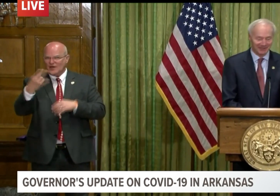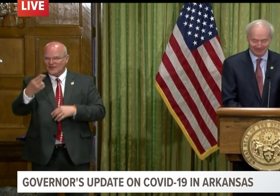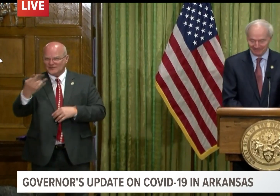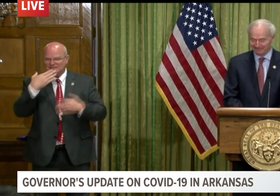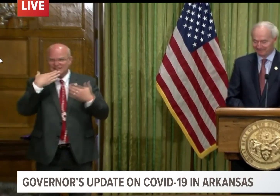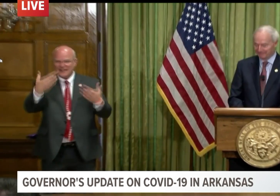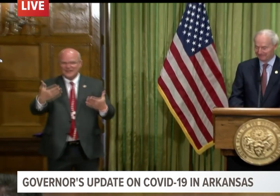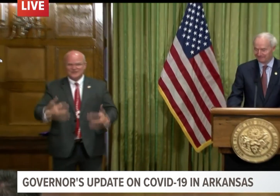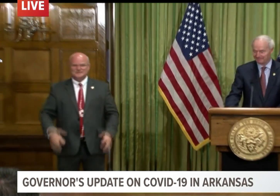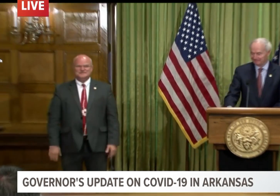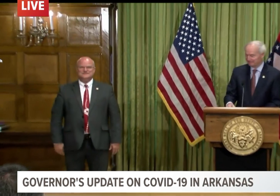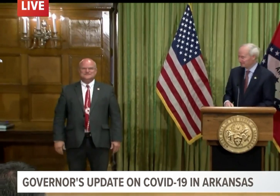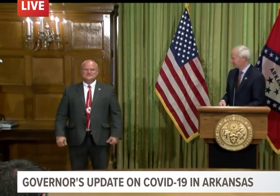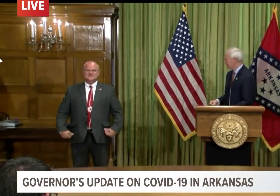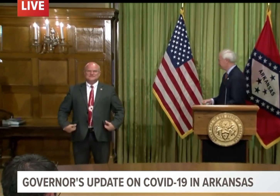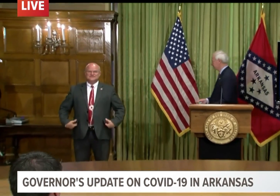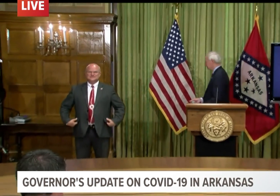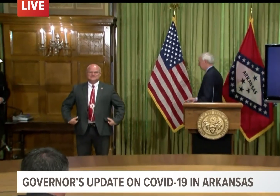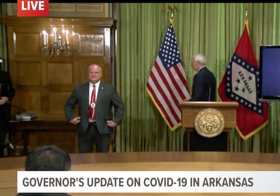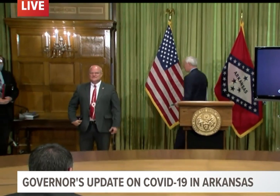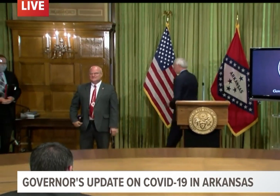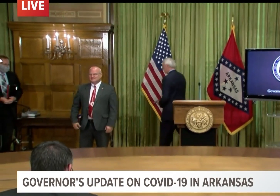Thursday. Thank you.